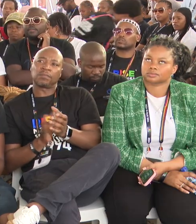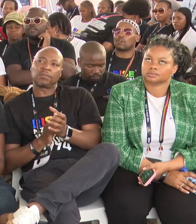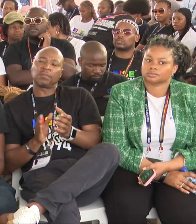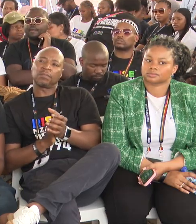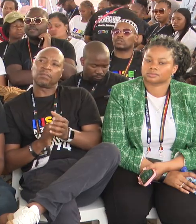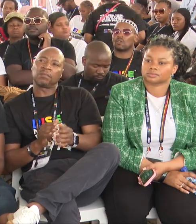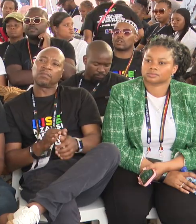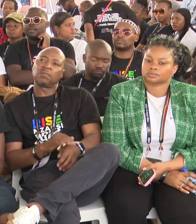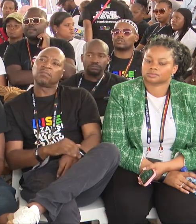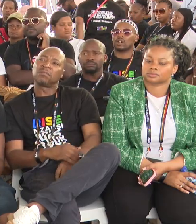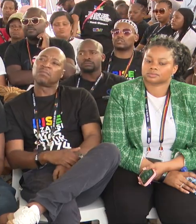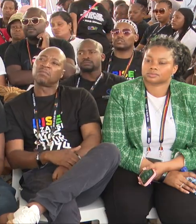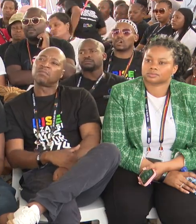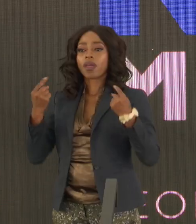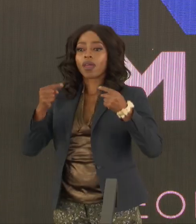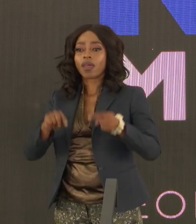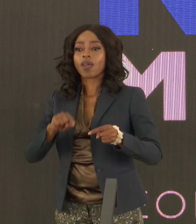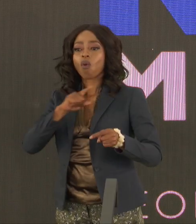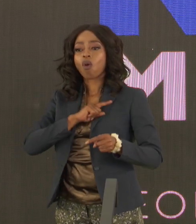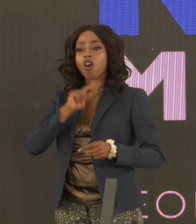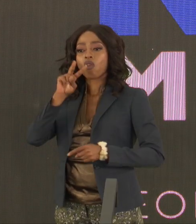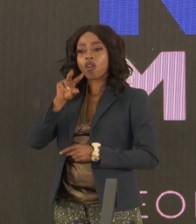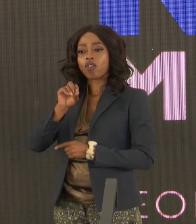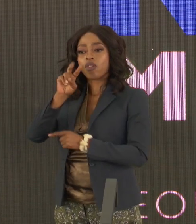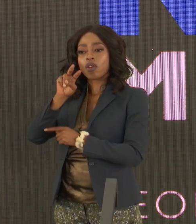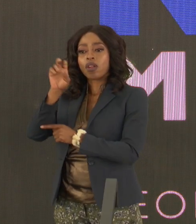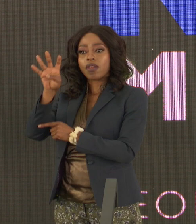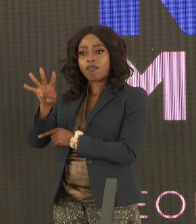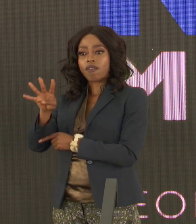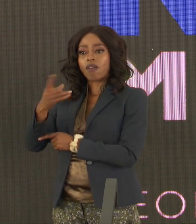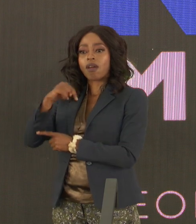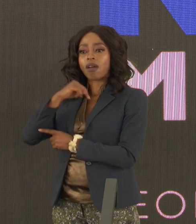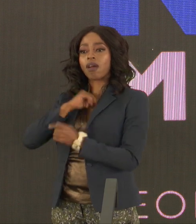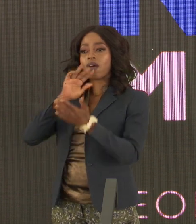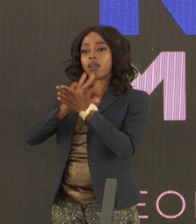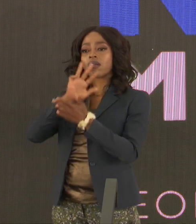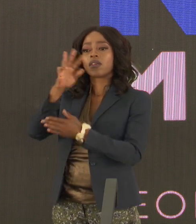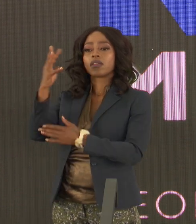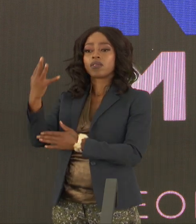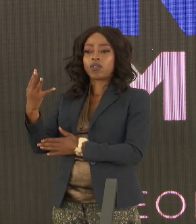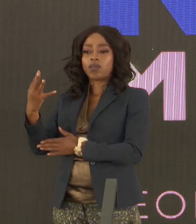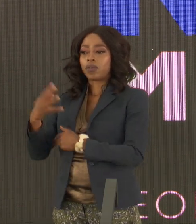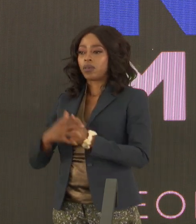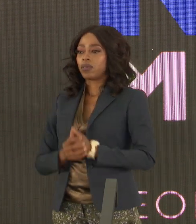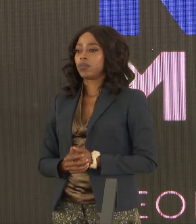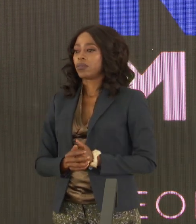We are here because 2024 must now be our 1994.